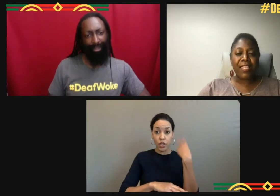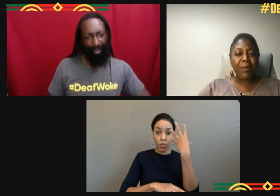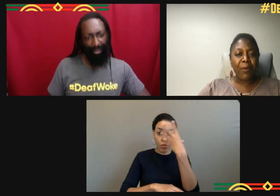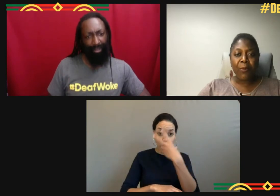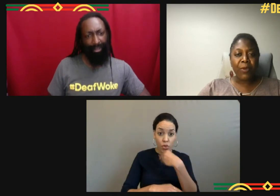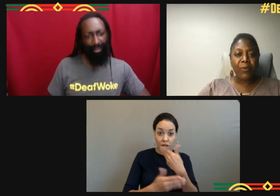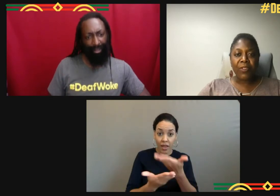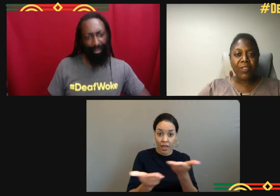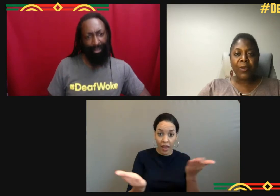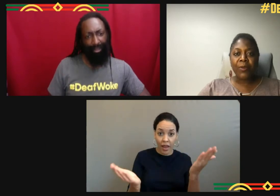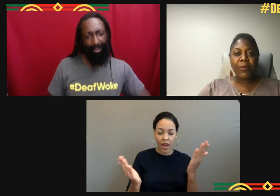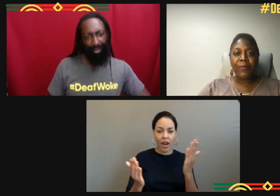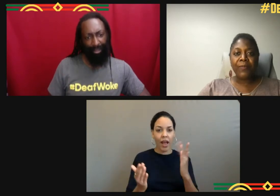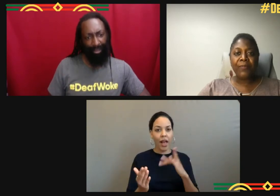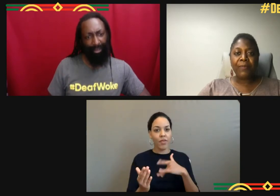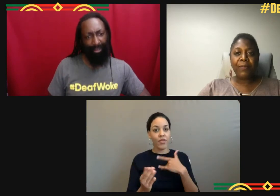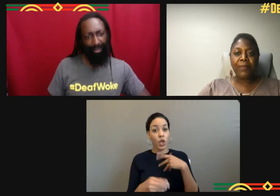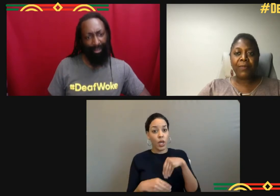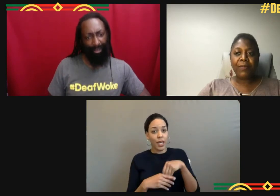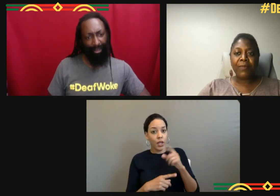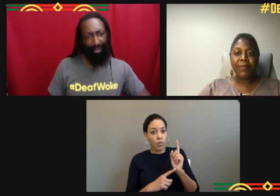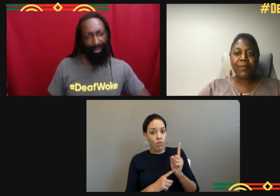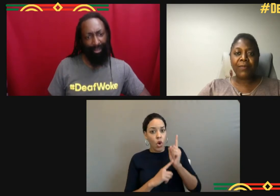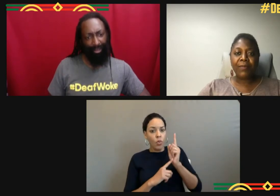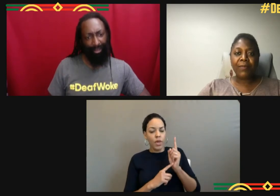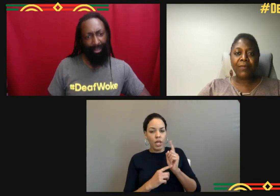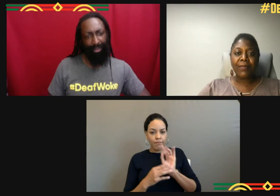Am I in the moment with you?